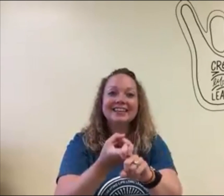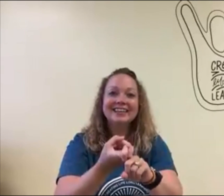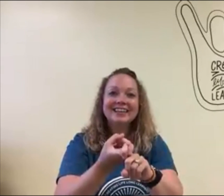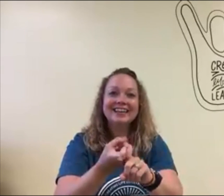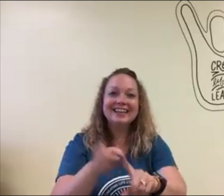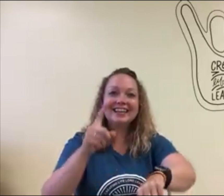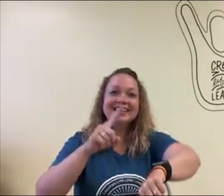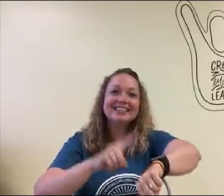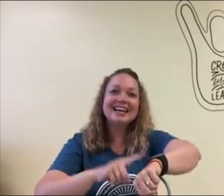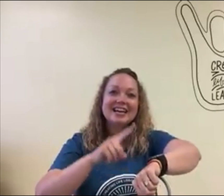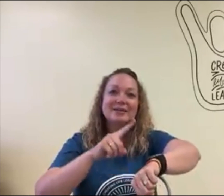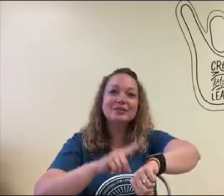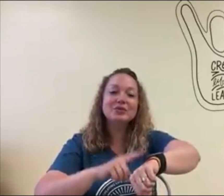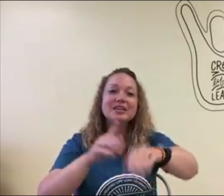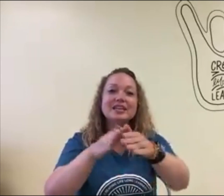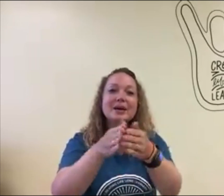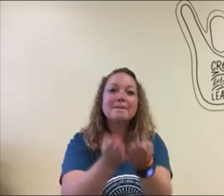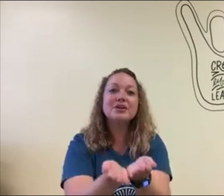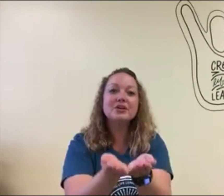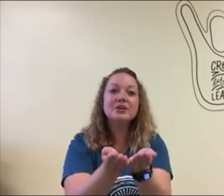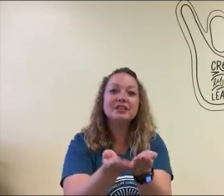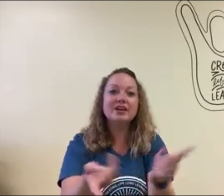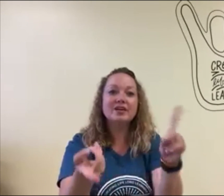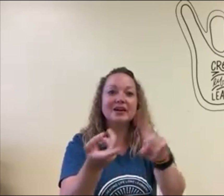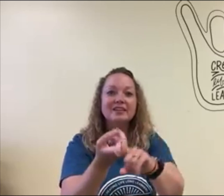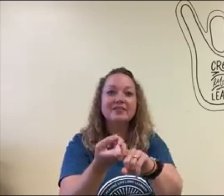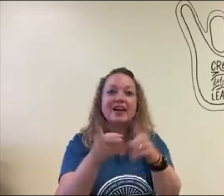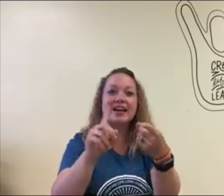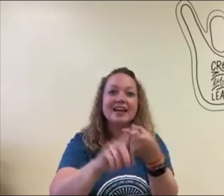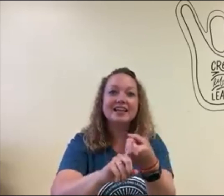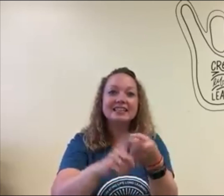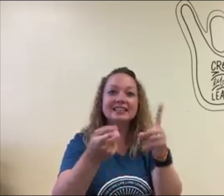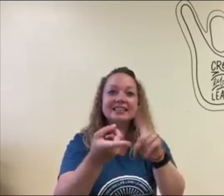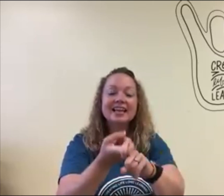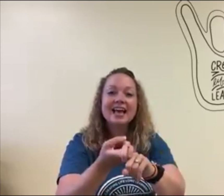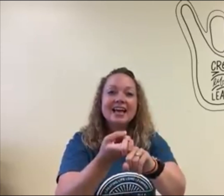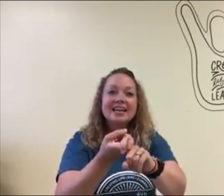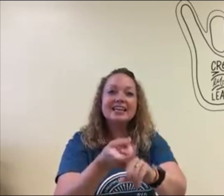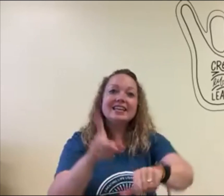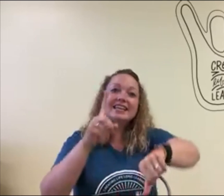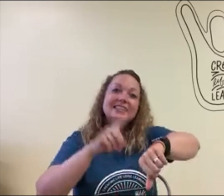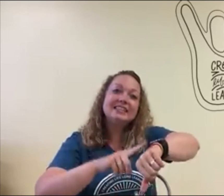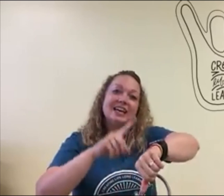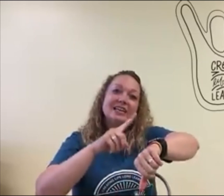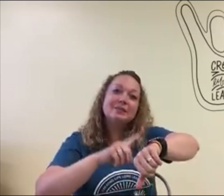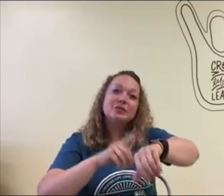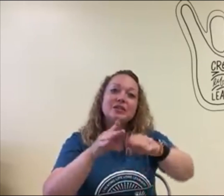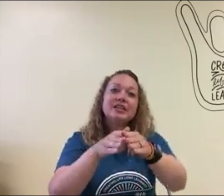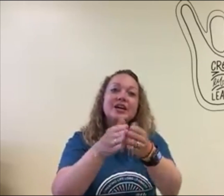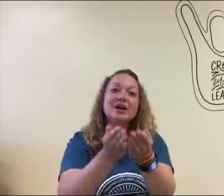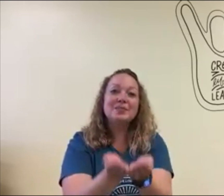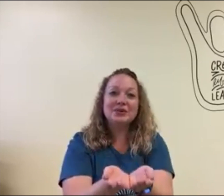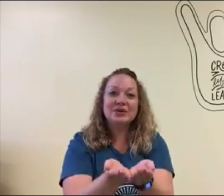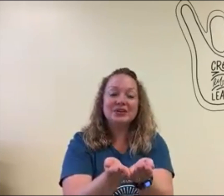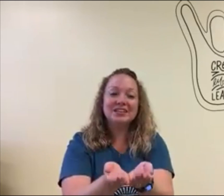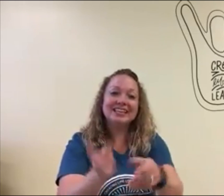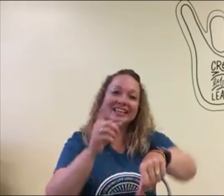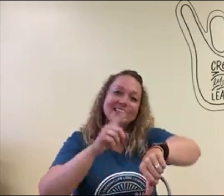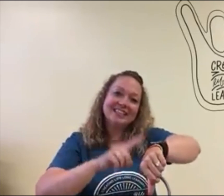is time to read a book with all my friends. It is time to read a book. It is time to read